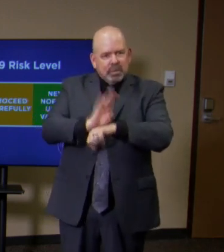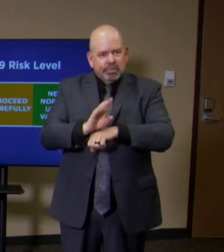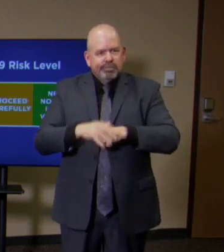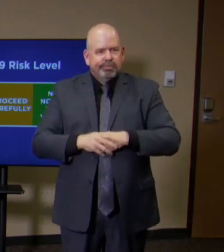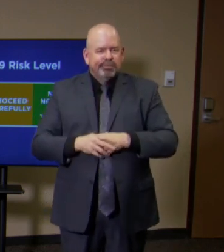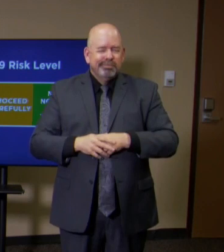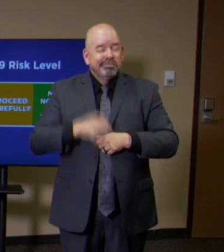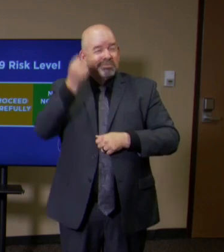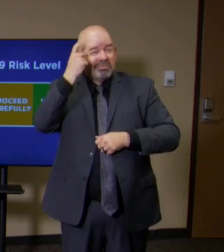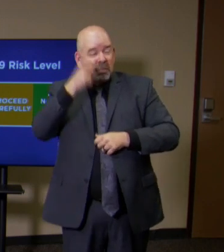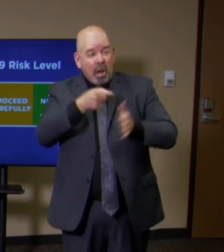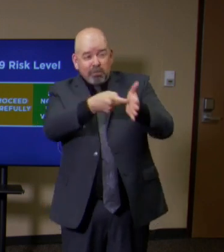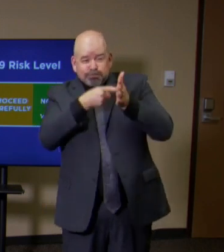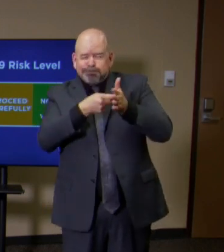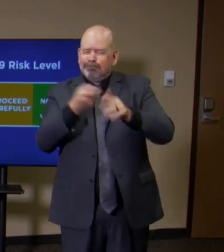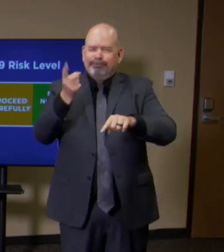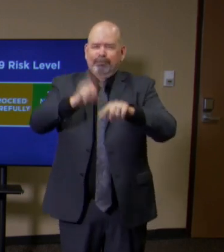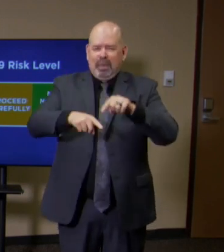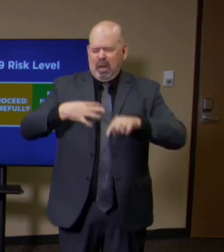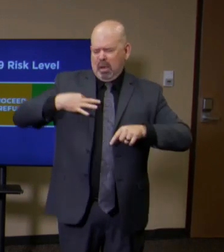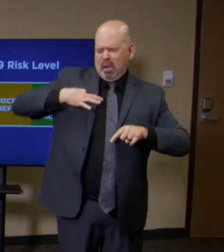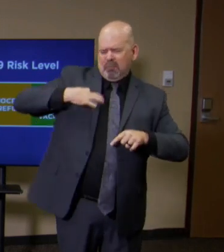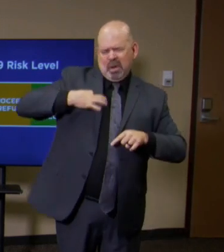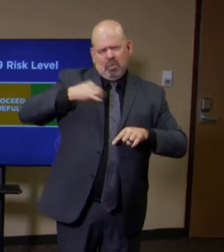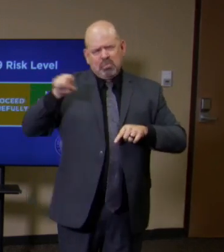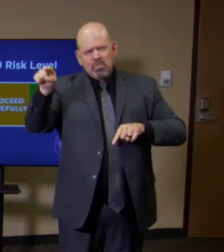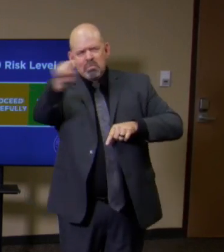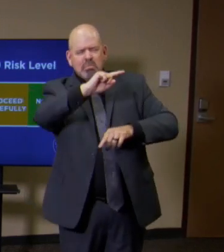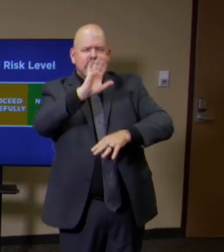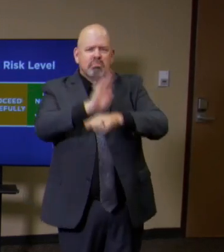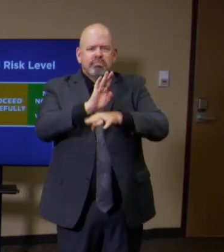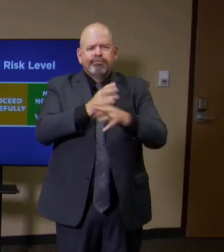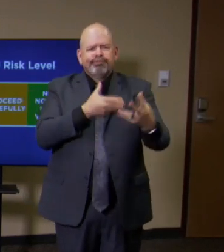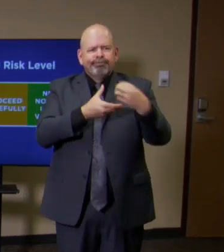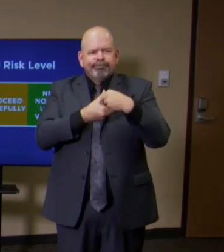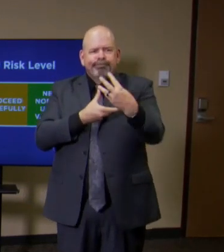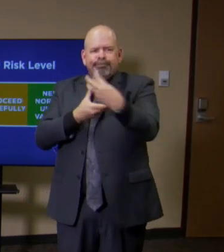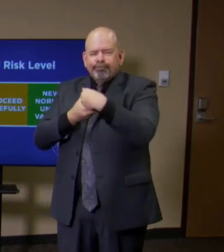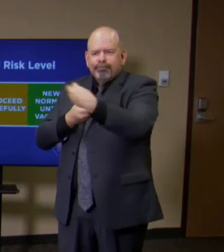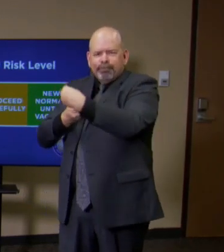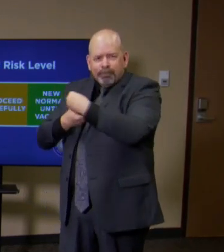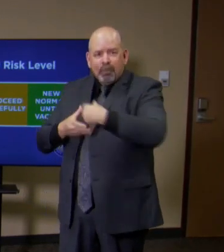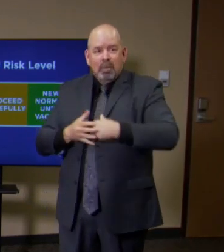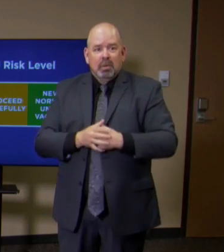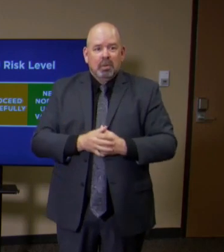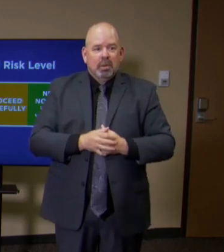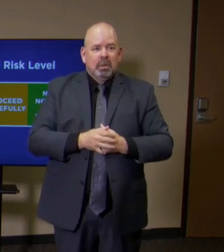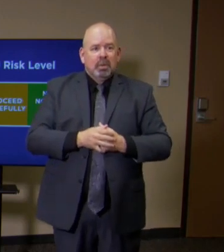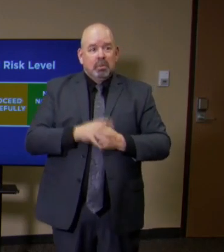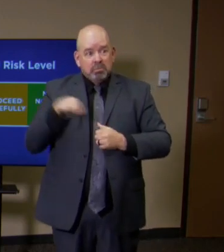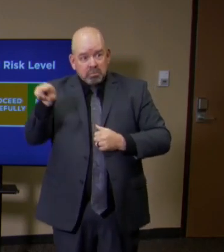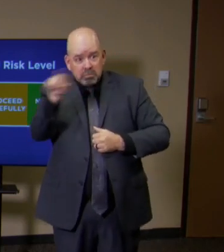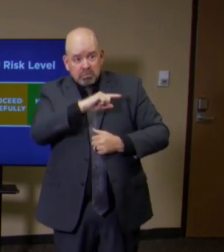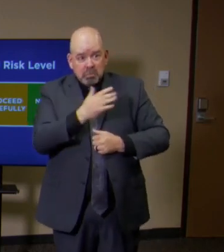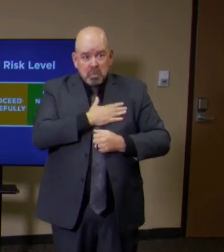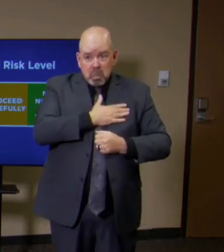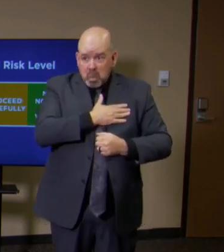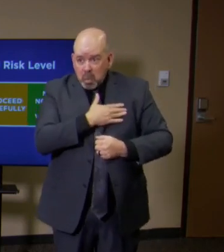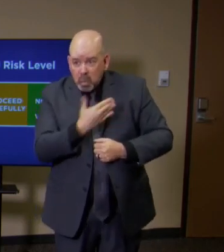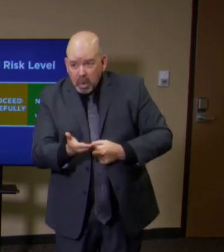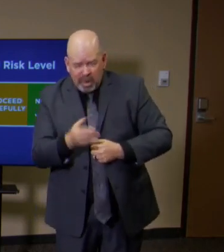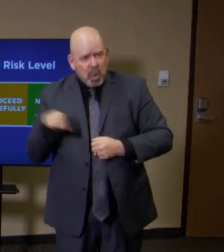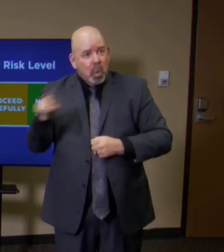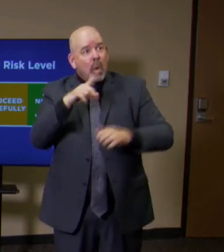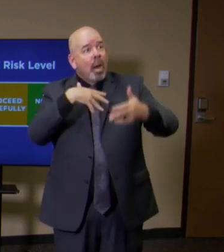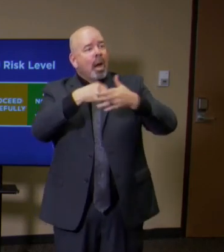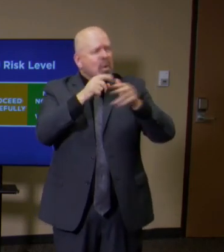what businesses are safe. Over and over again, and I hear this from business every day, and I hear it from, of course, constituents.